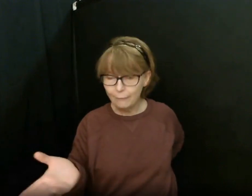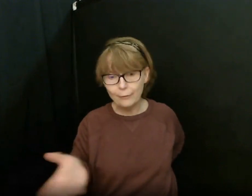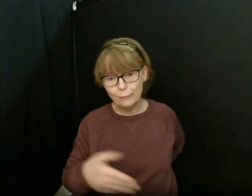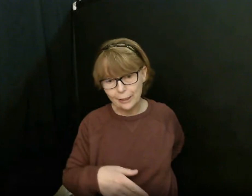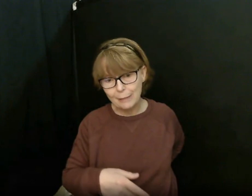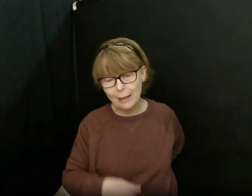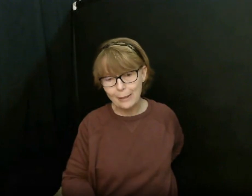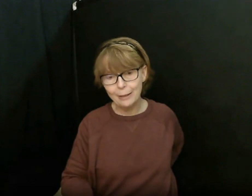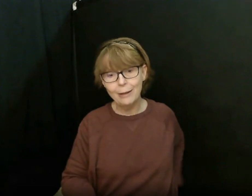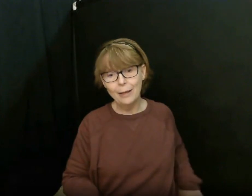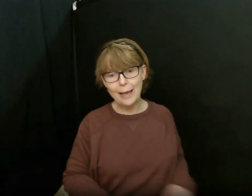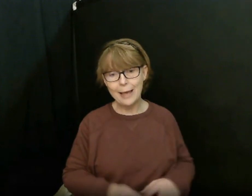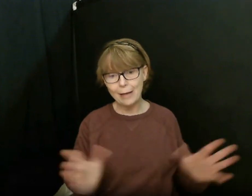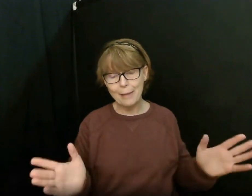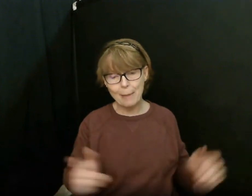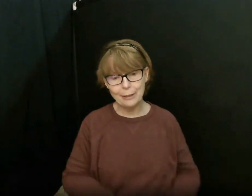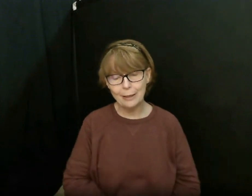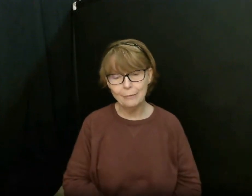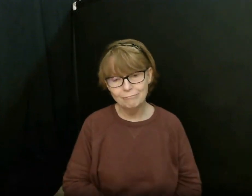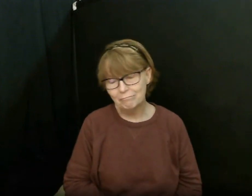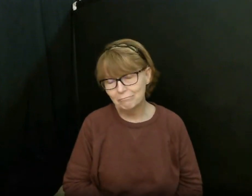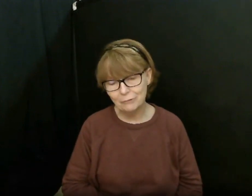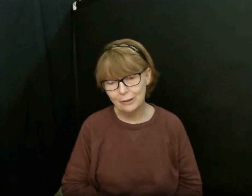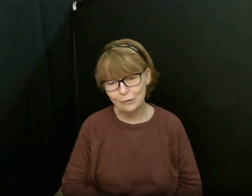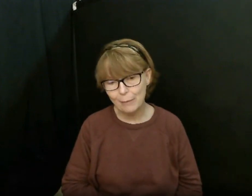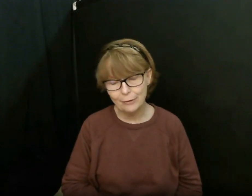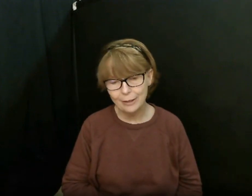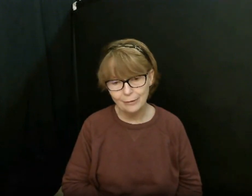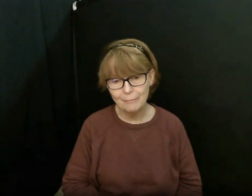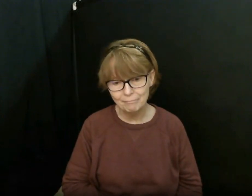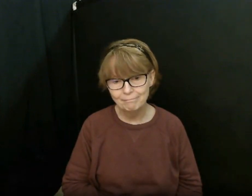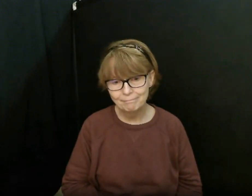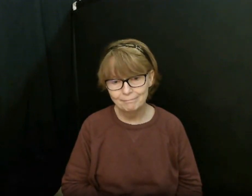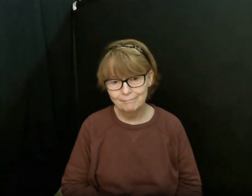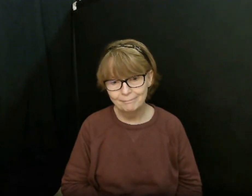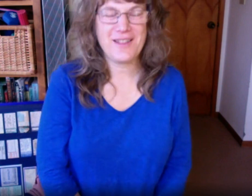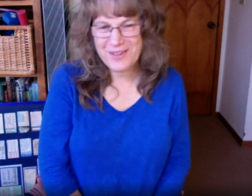Okay. free to email me. Good. And I'm happy to chat with you anytime. Okay. Sounds good. Okay. Thank